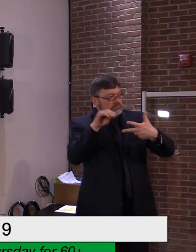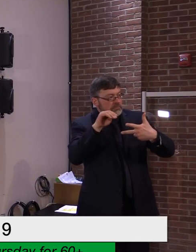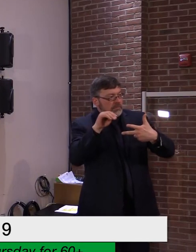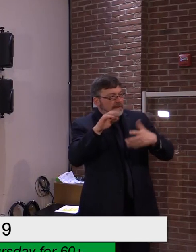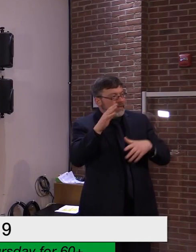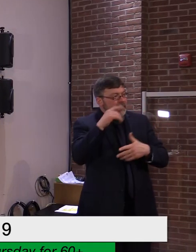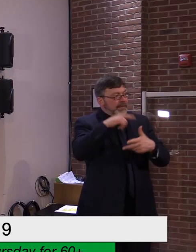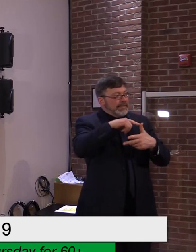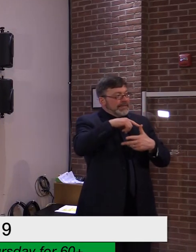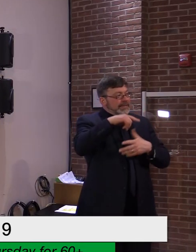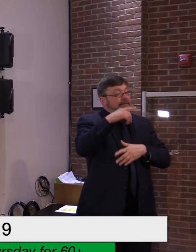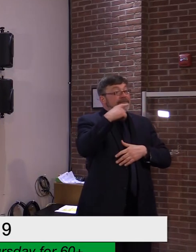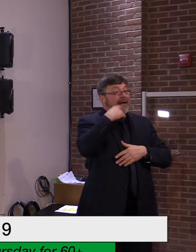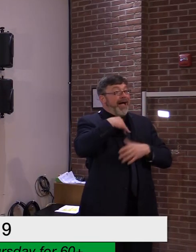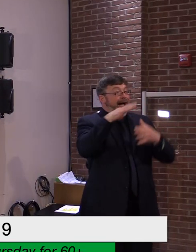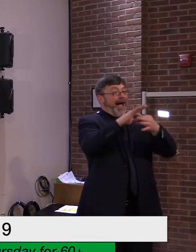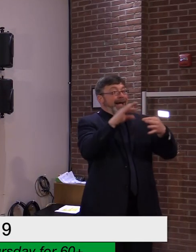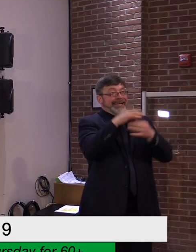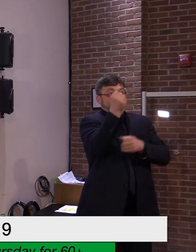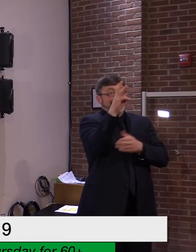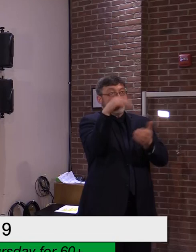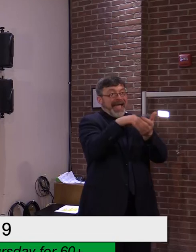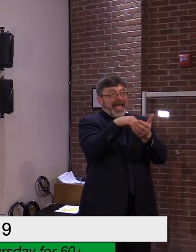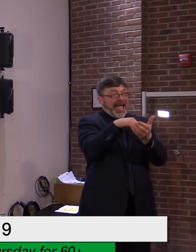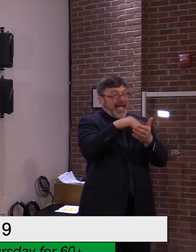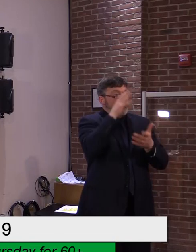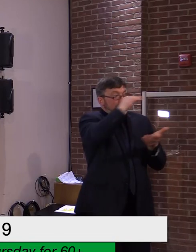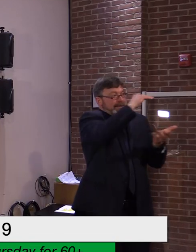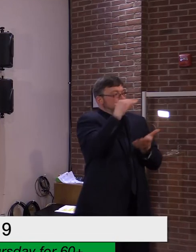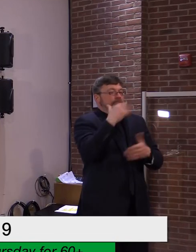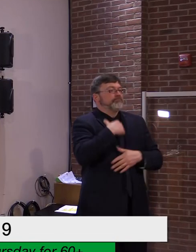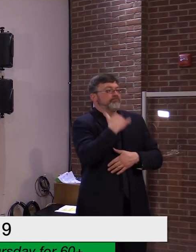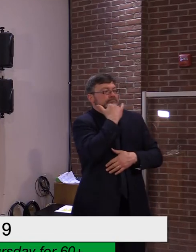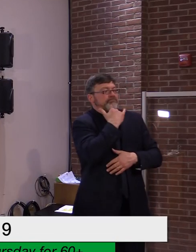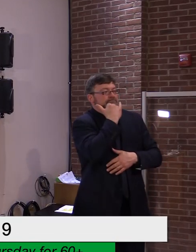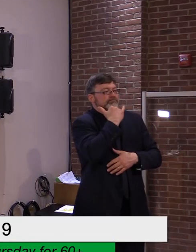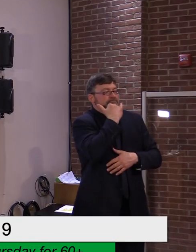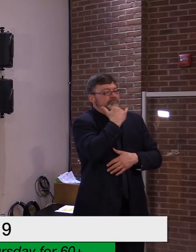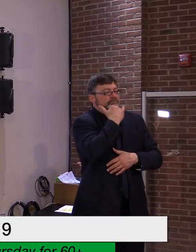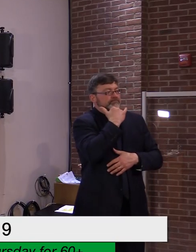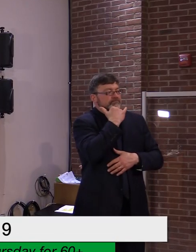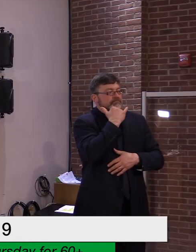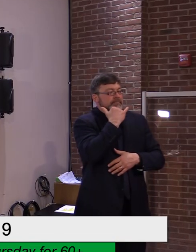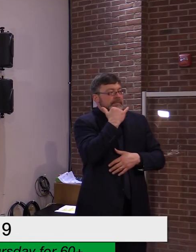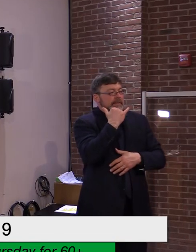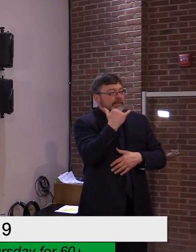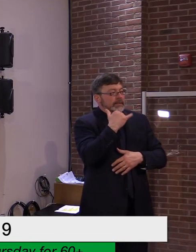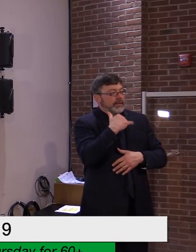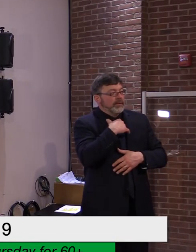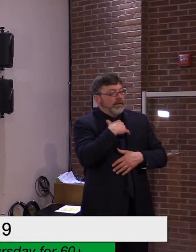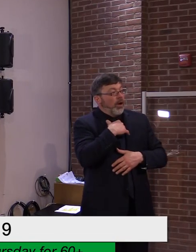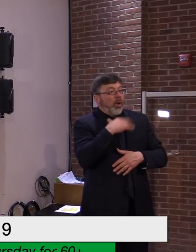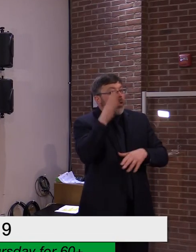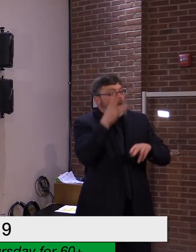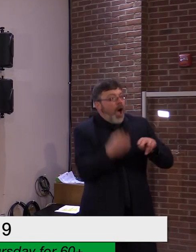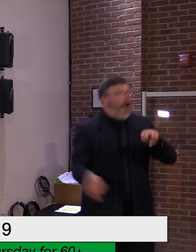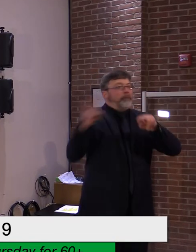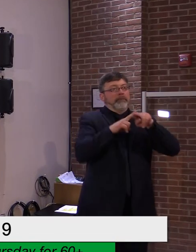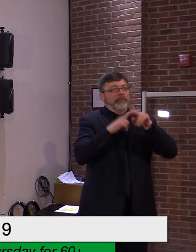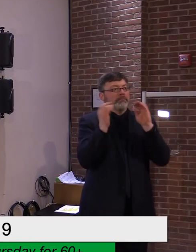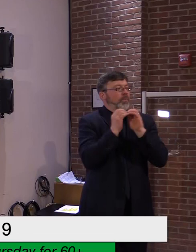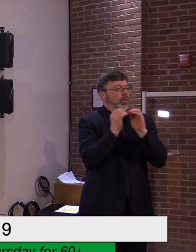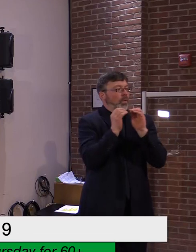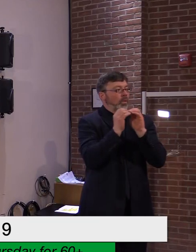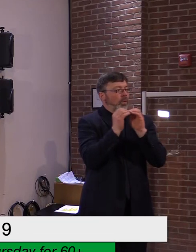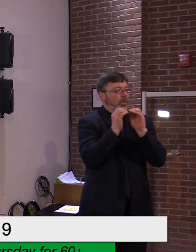week, as they had prepared us for last week. But then they said that they had found some extra doses, and they would